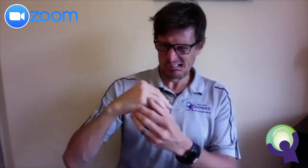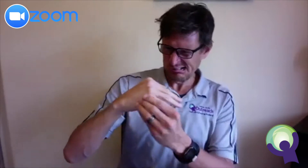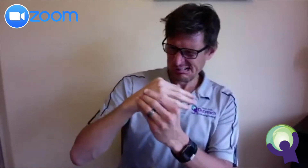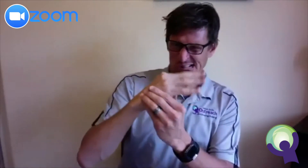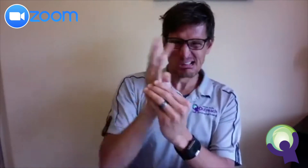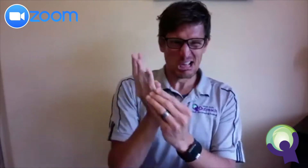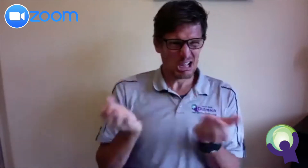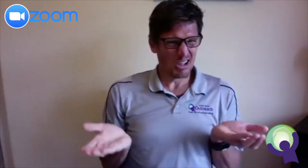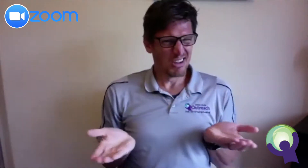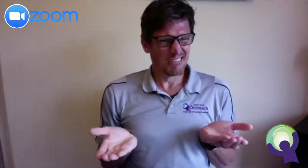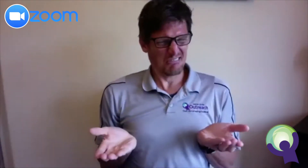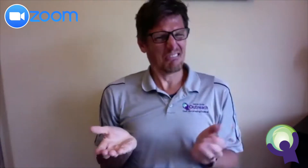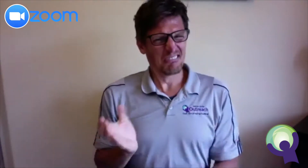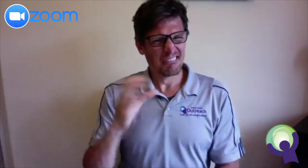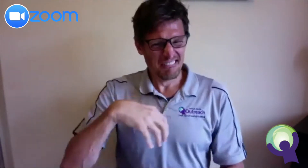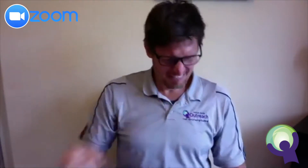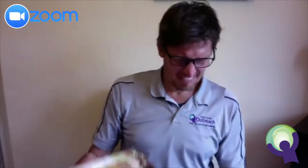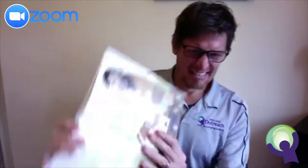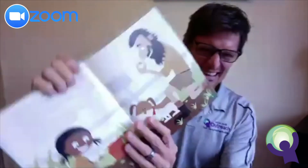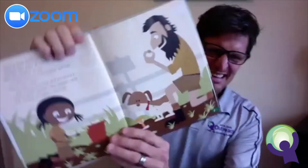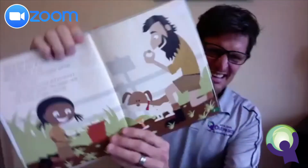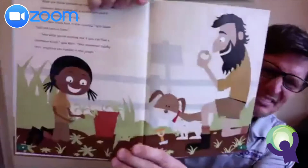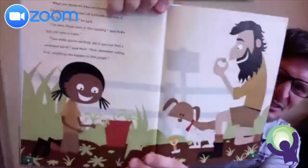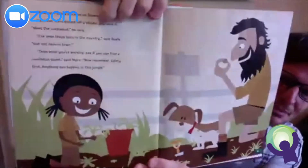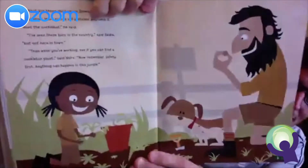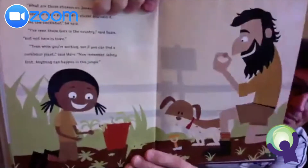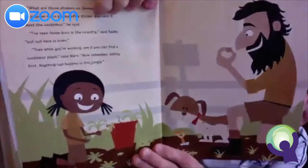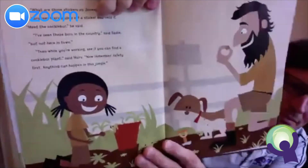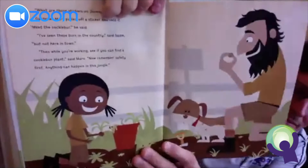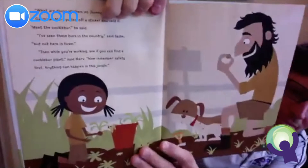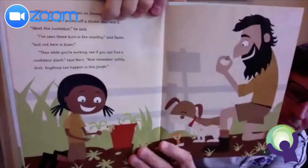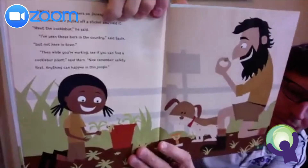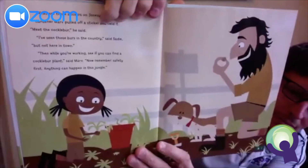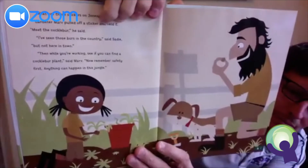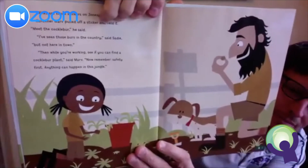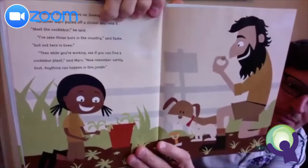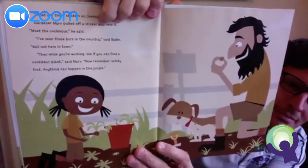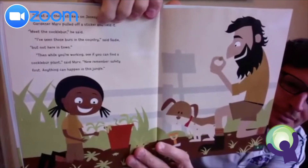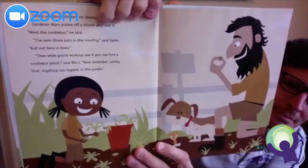I've seen those burrs in the country, said Sadie, but not here in town.